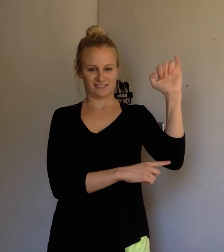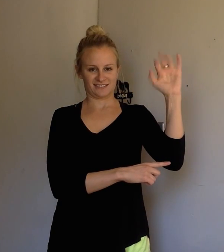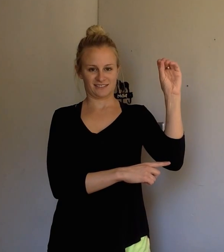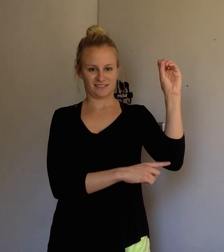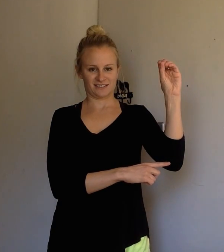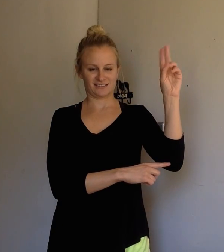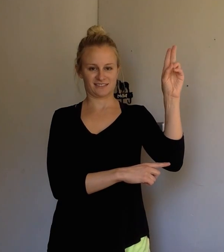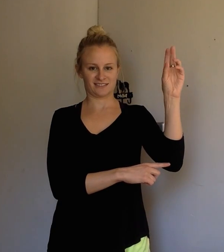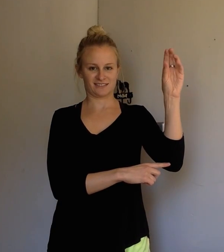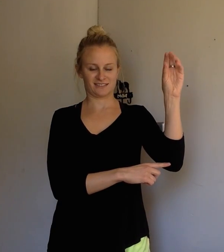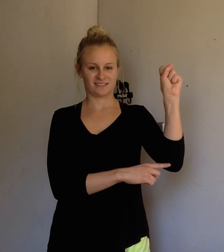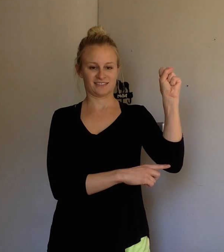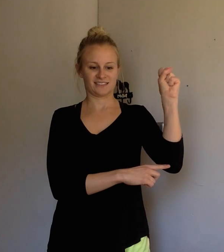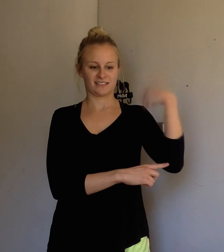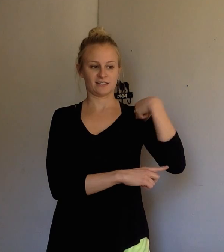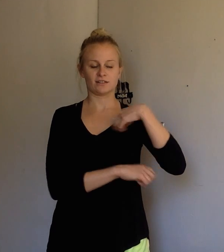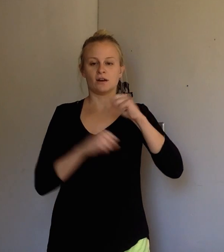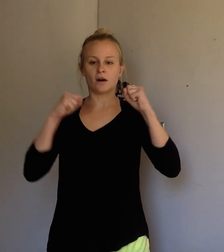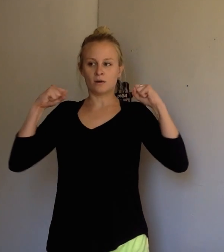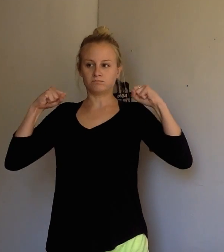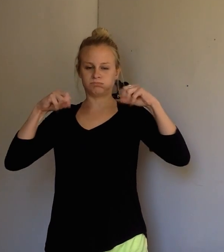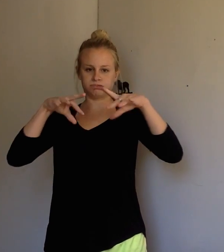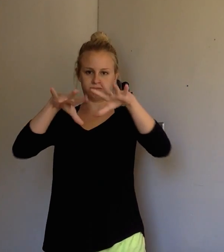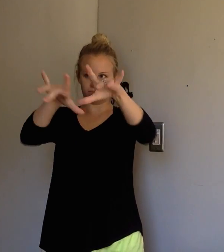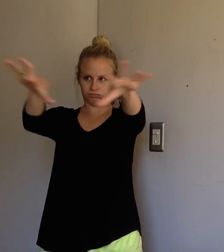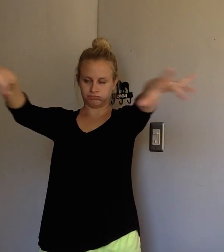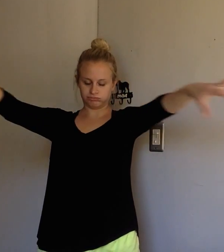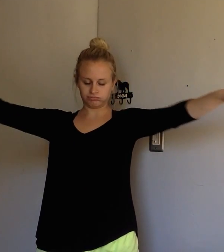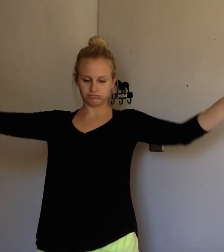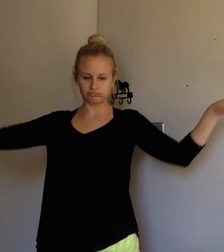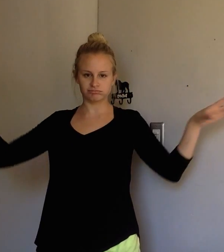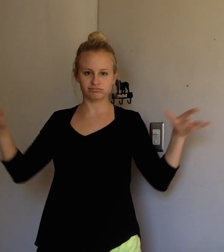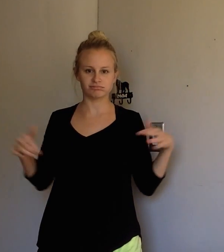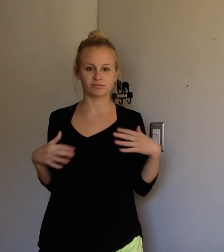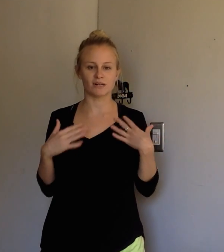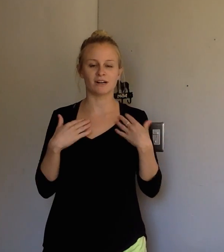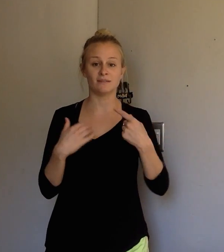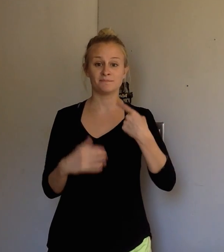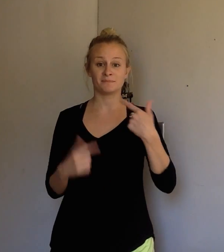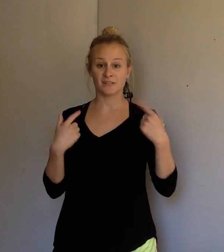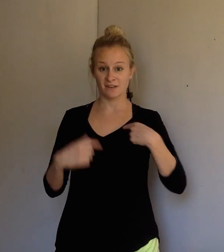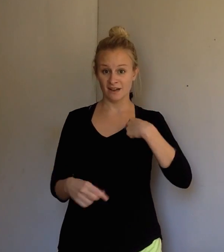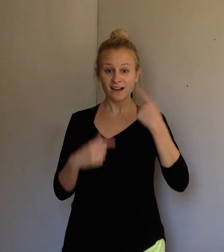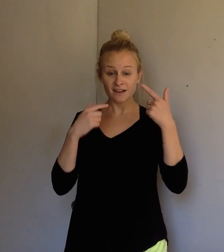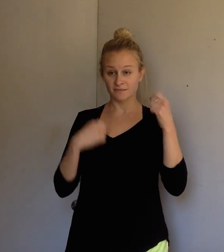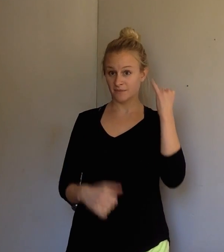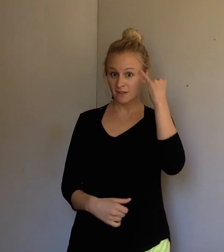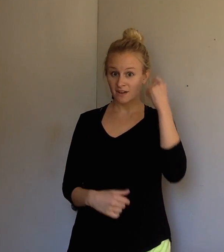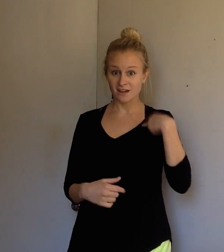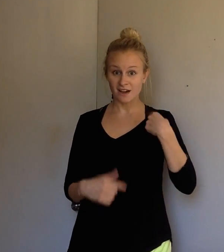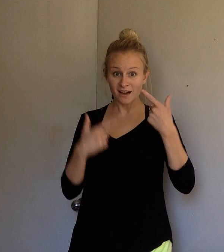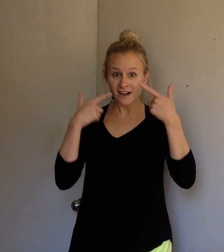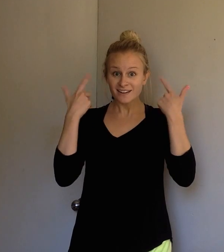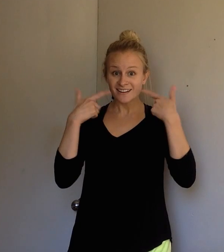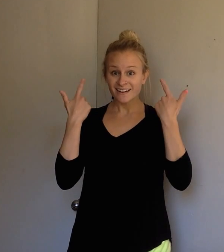modulated by this social context. You have to put humour to one side and think about the social meaning of laughter, because that's where its origins